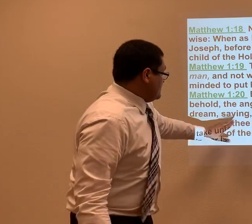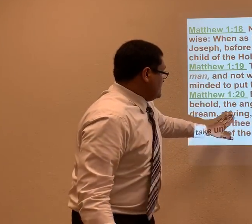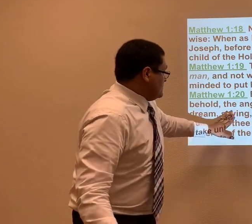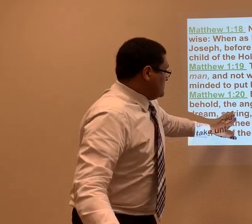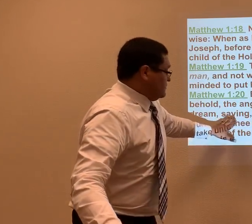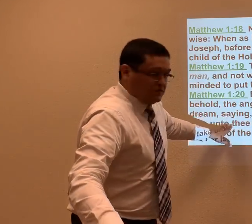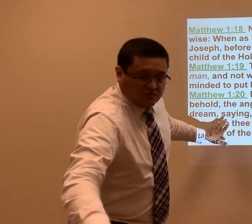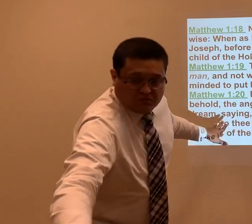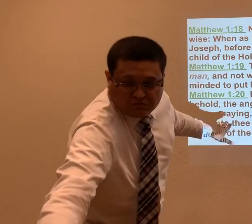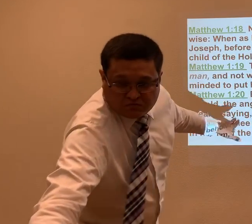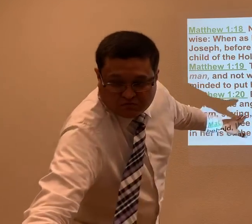and then